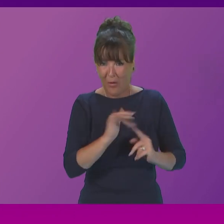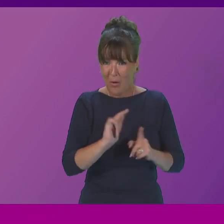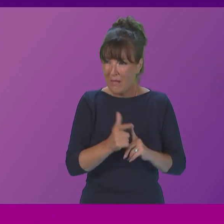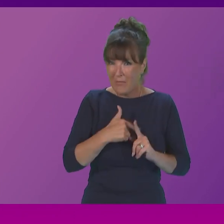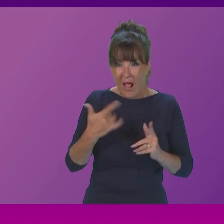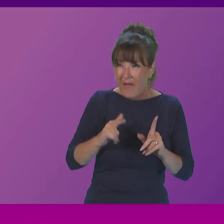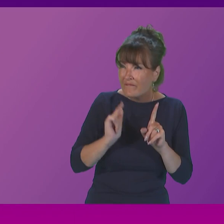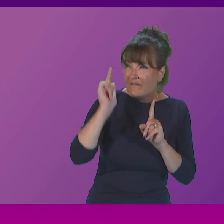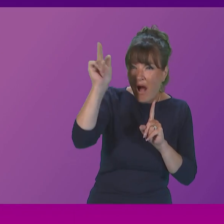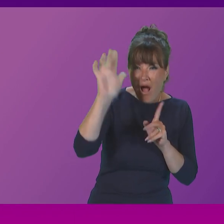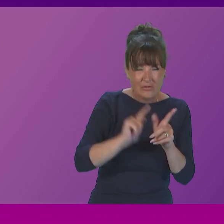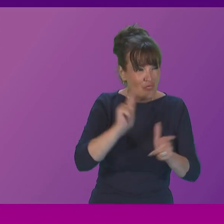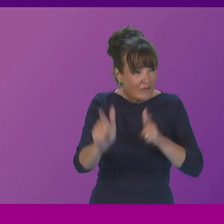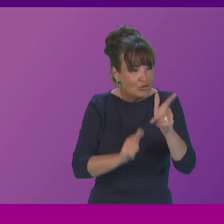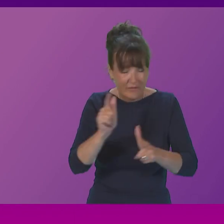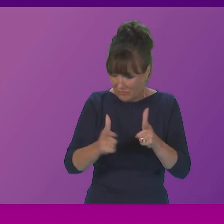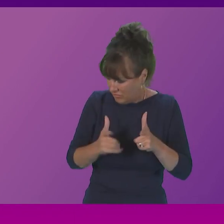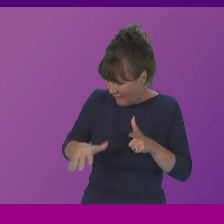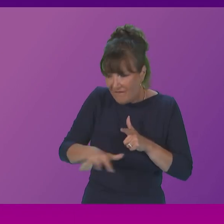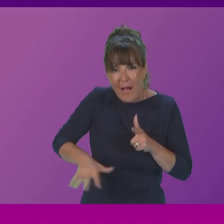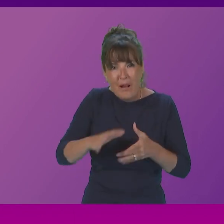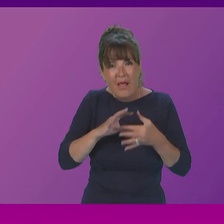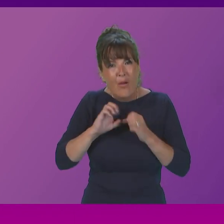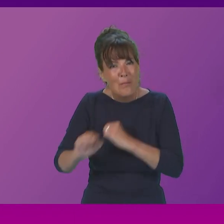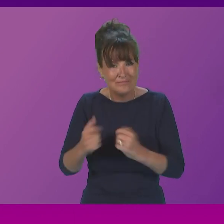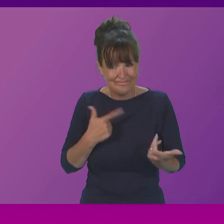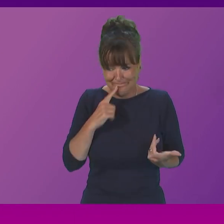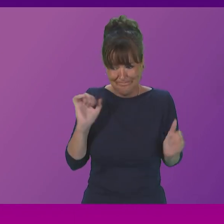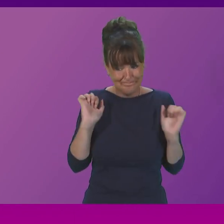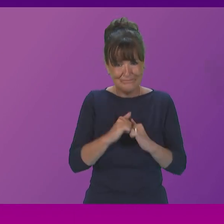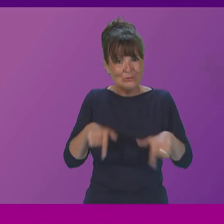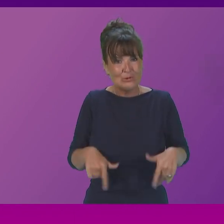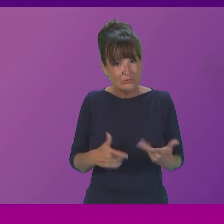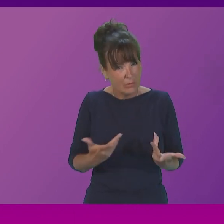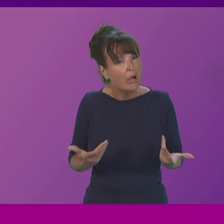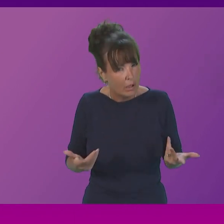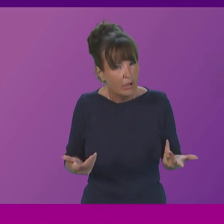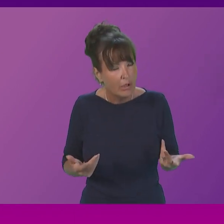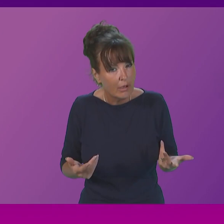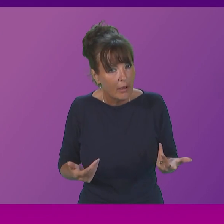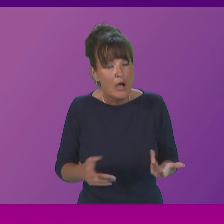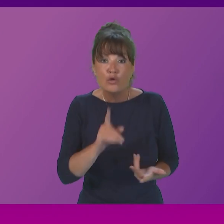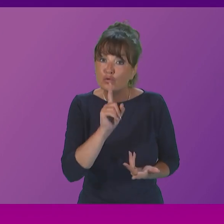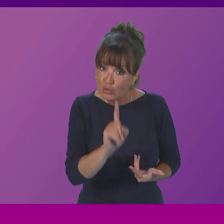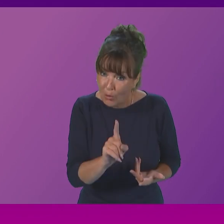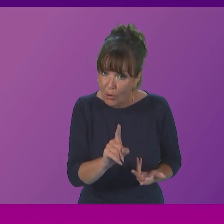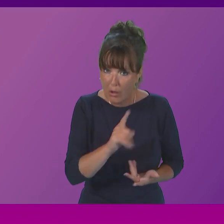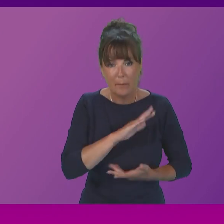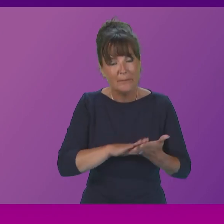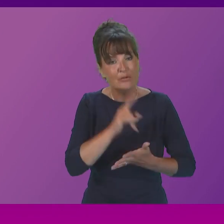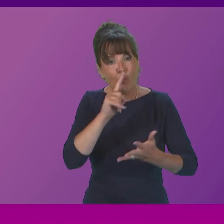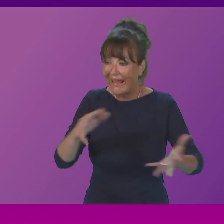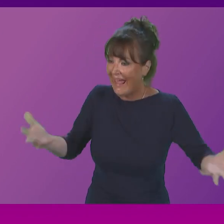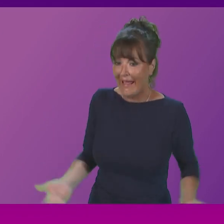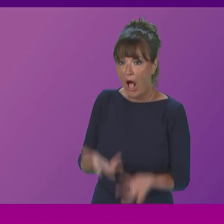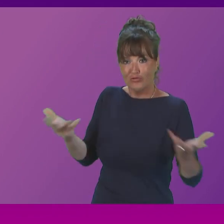being further away. They talked about that, and the consequences of that is that we encourage women to come in, but